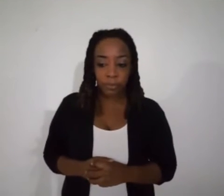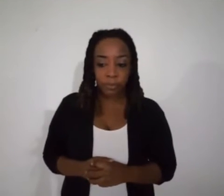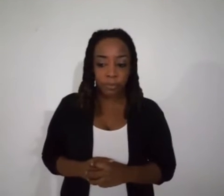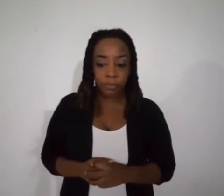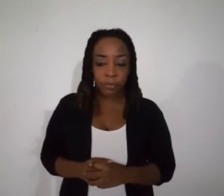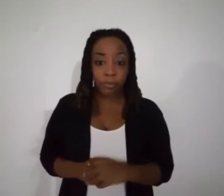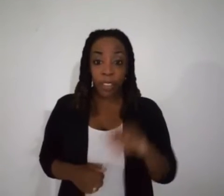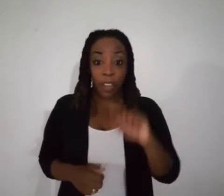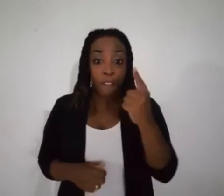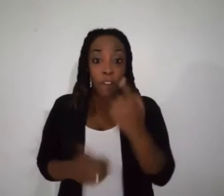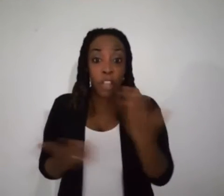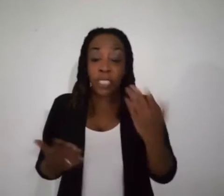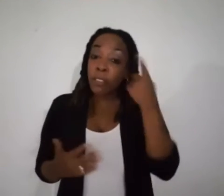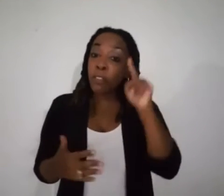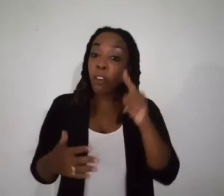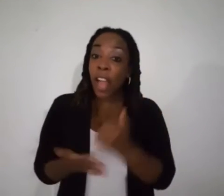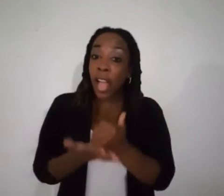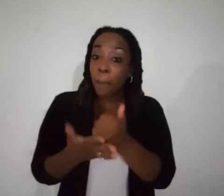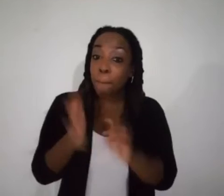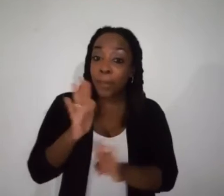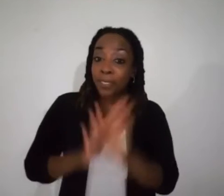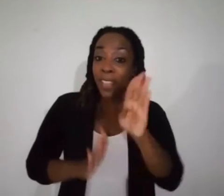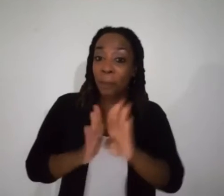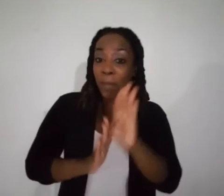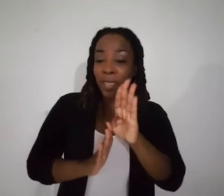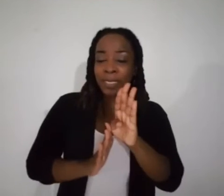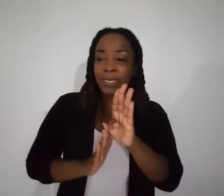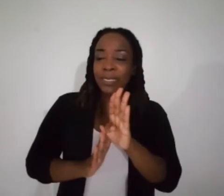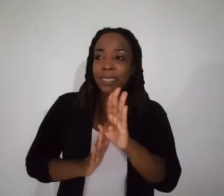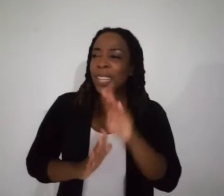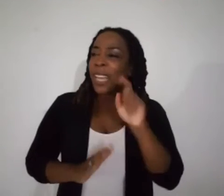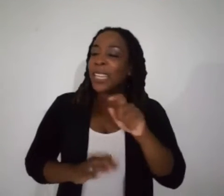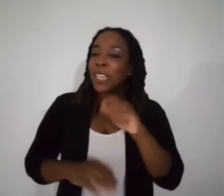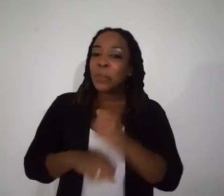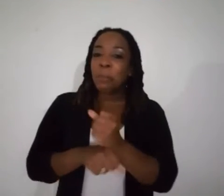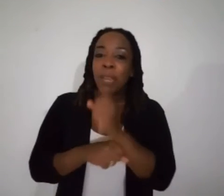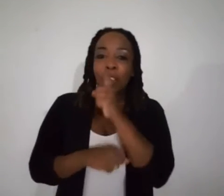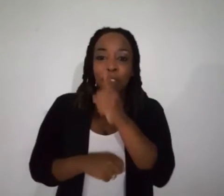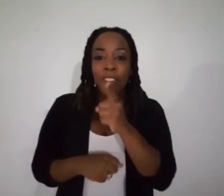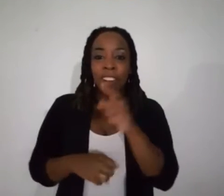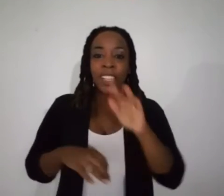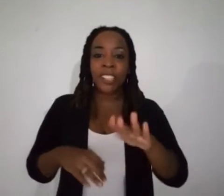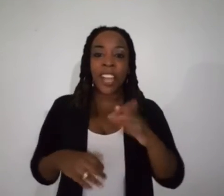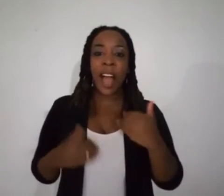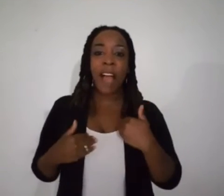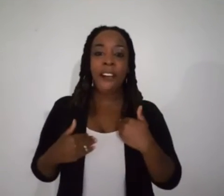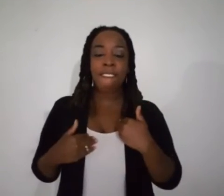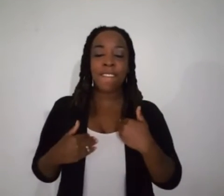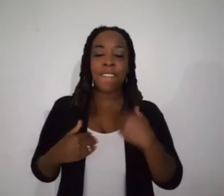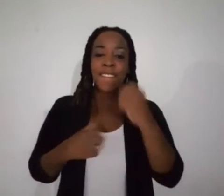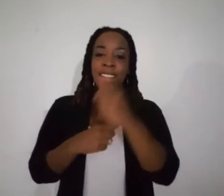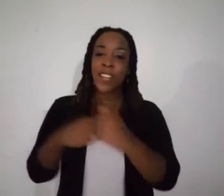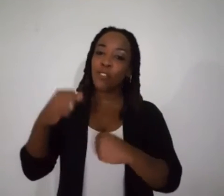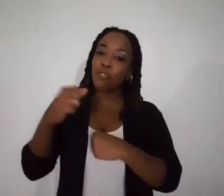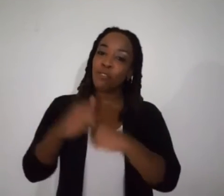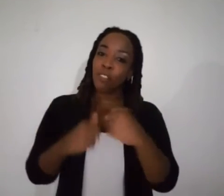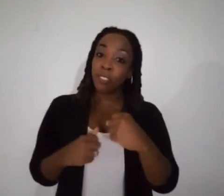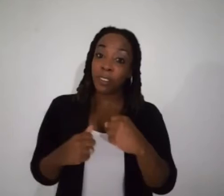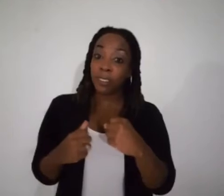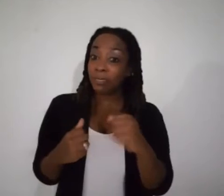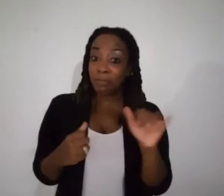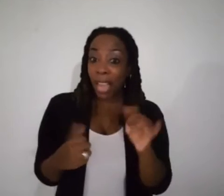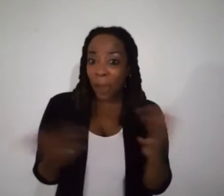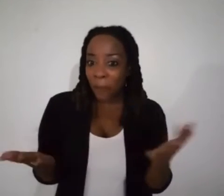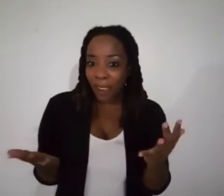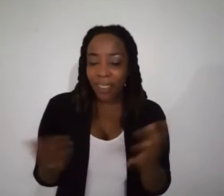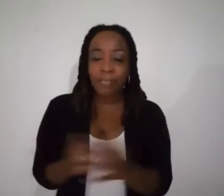that your child has structure. What structure? Structure is a home timetable. You know, the school